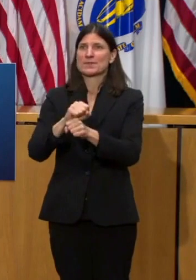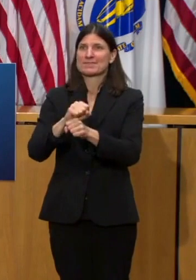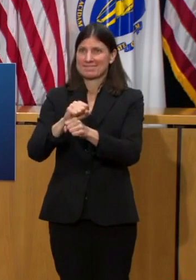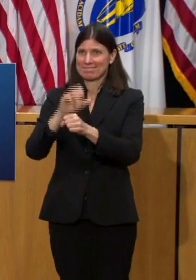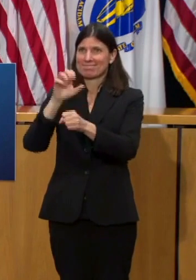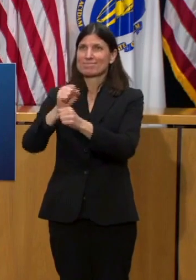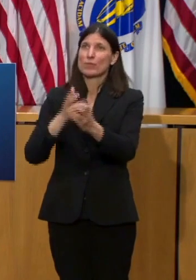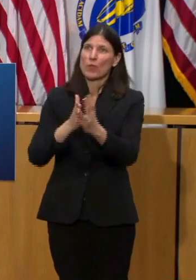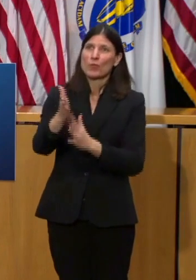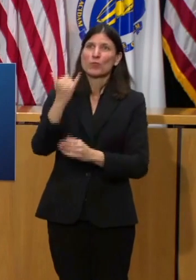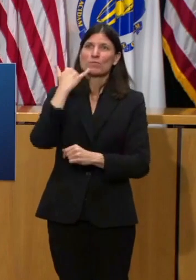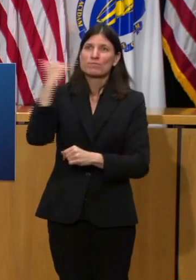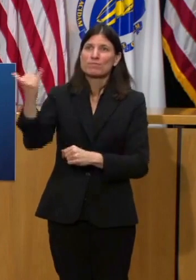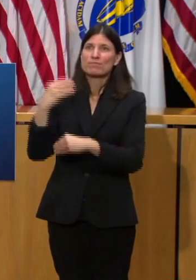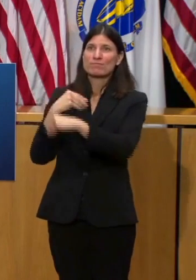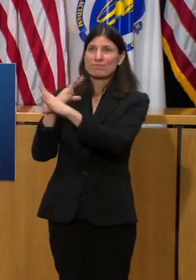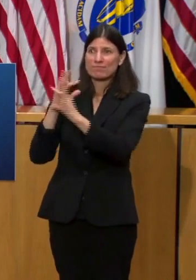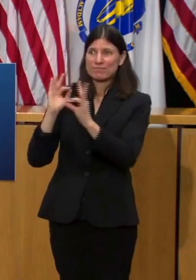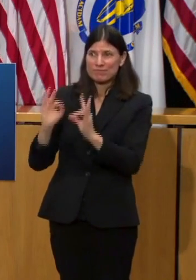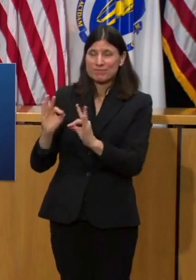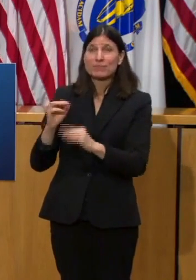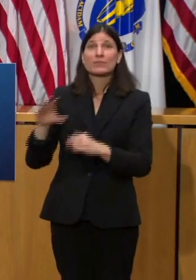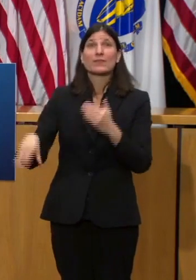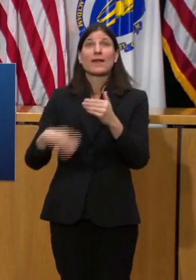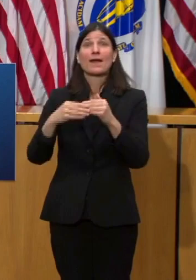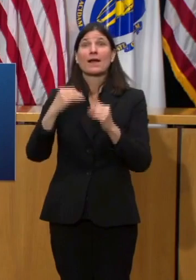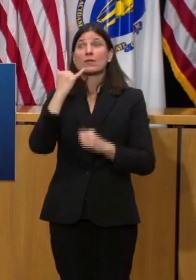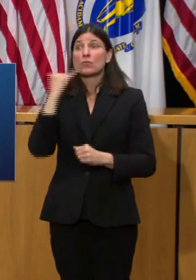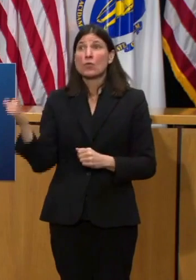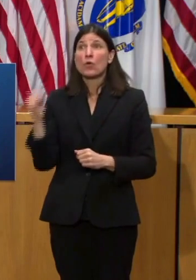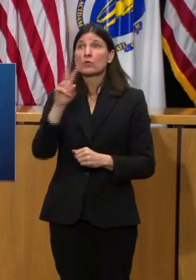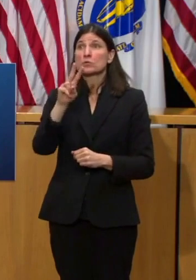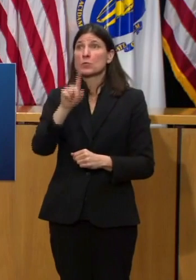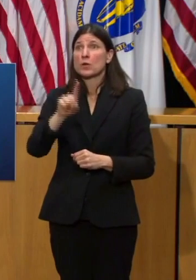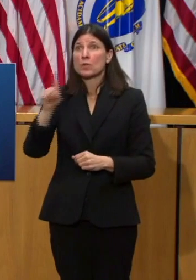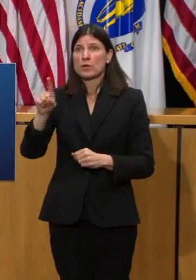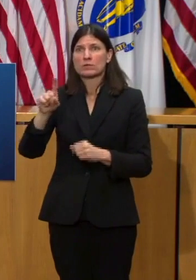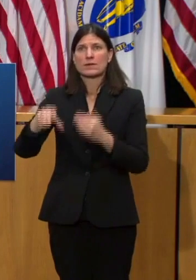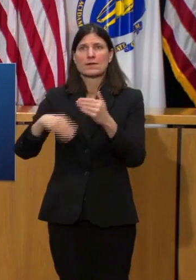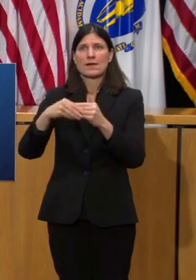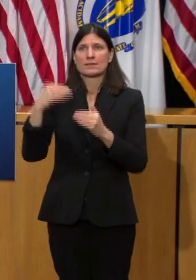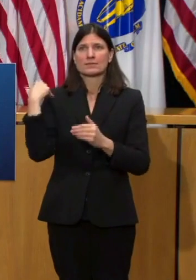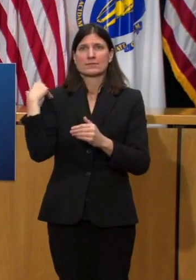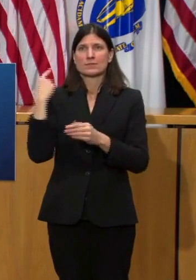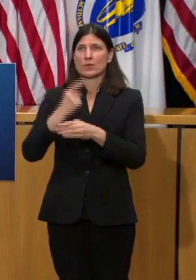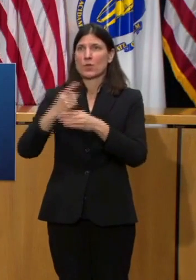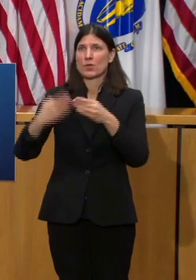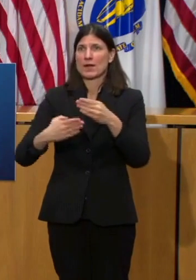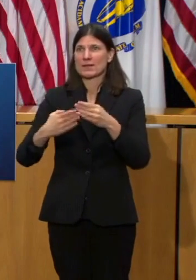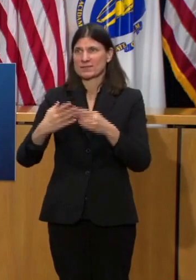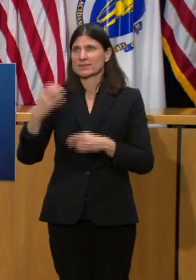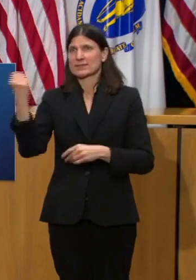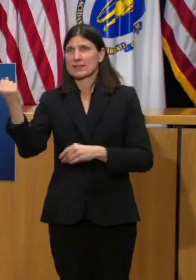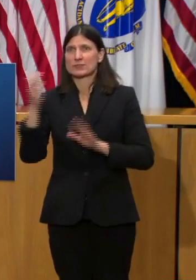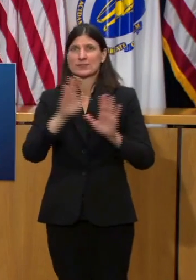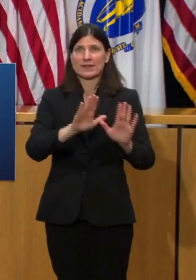weekends. On Saturday and Sunday, February 13th and 14th, the call center averaged about 1,000 calls each of those